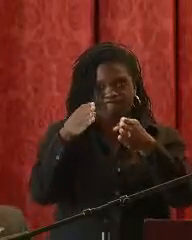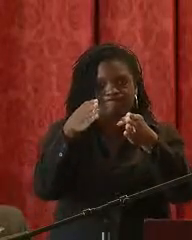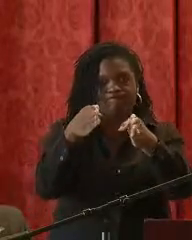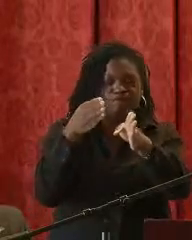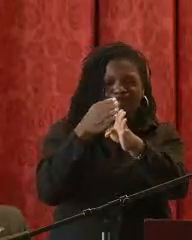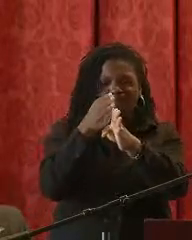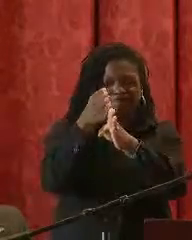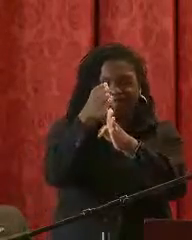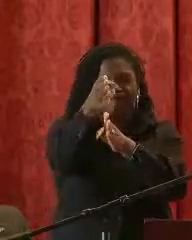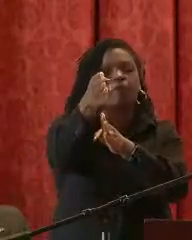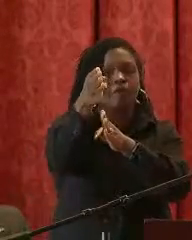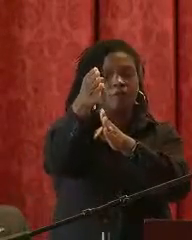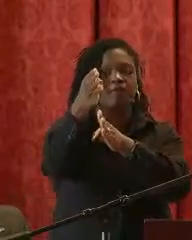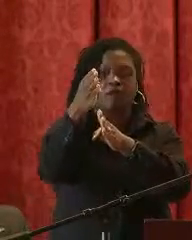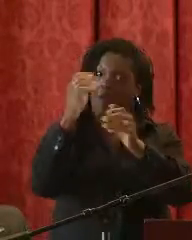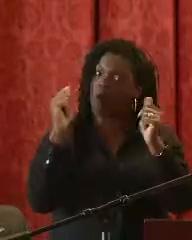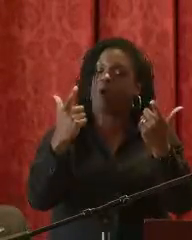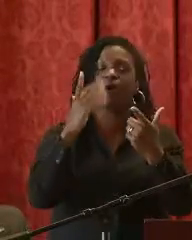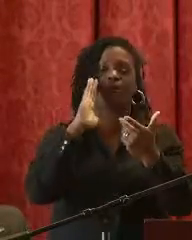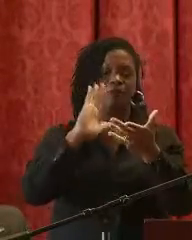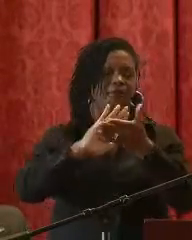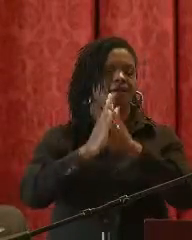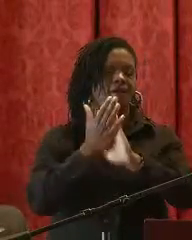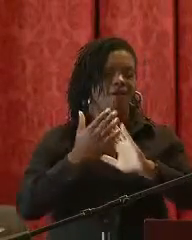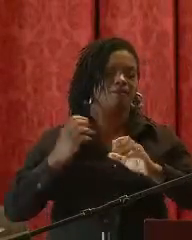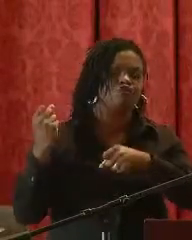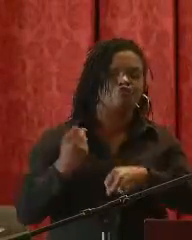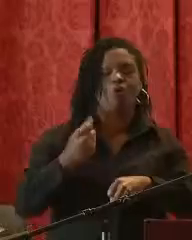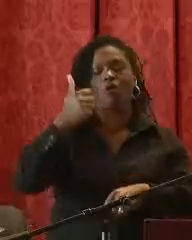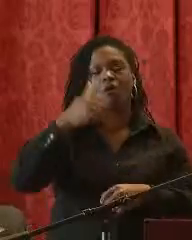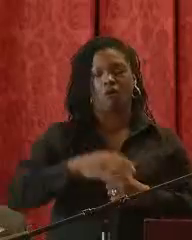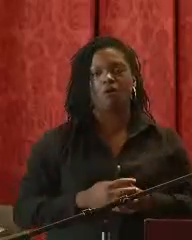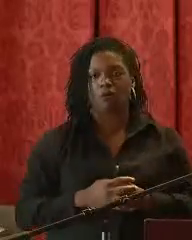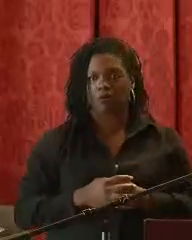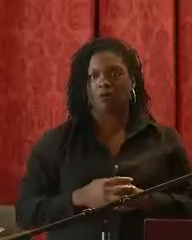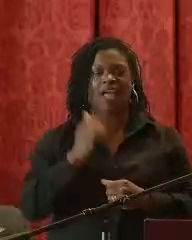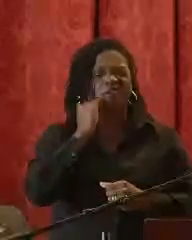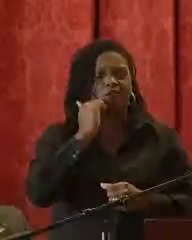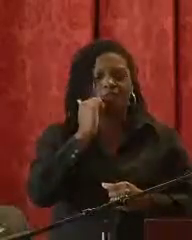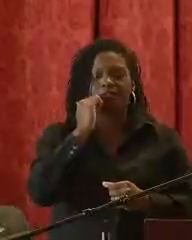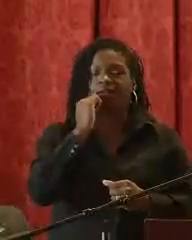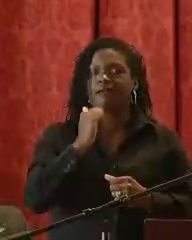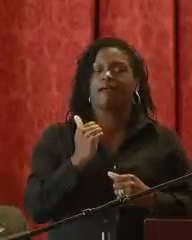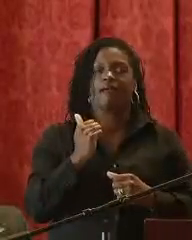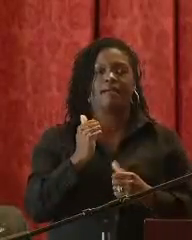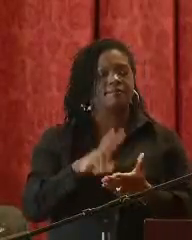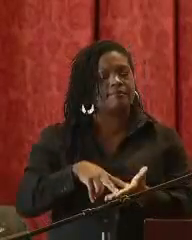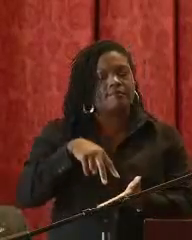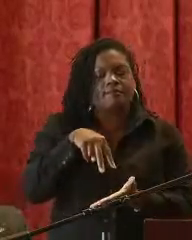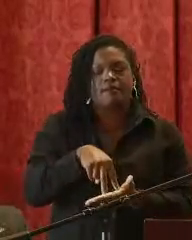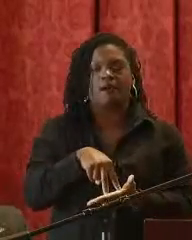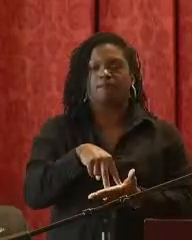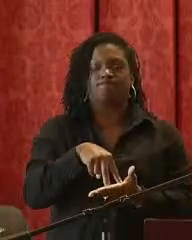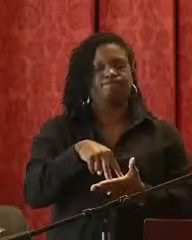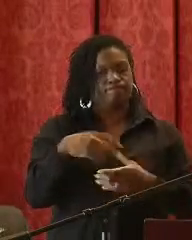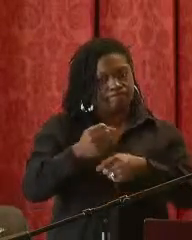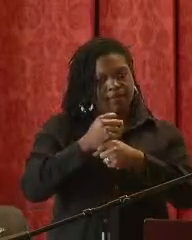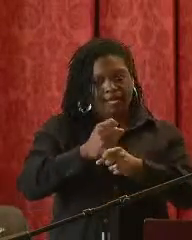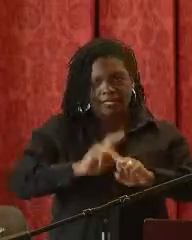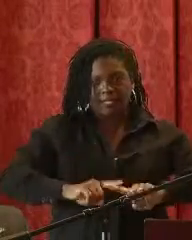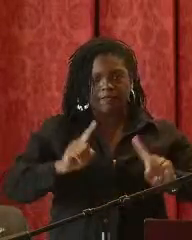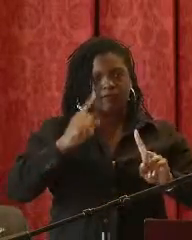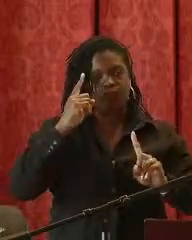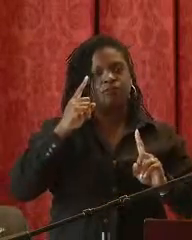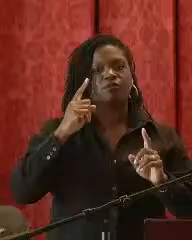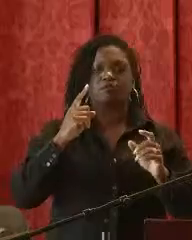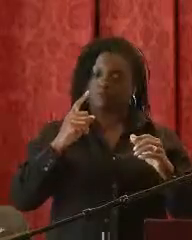of you to take action every day, to stand up, to make a difference, and really be the person that you